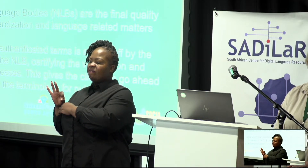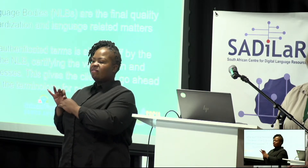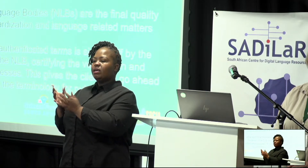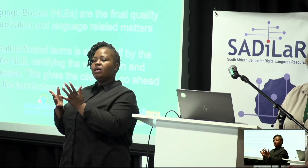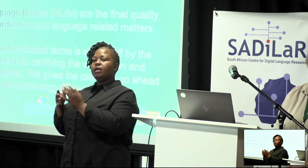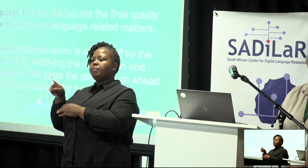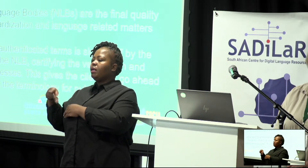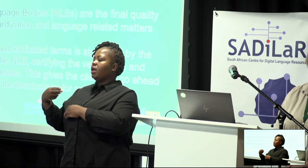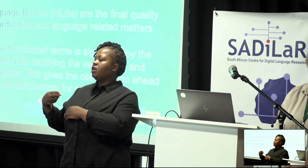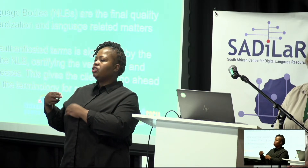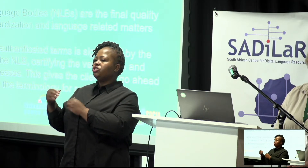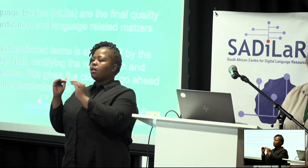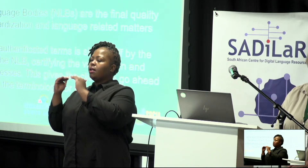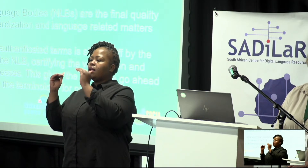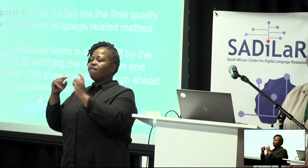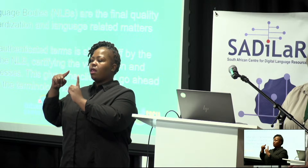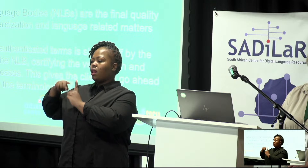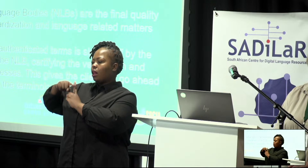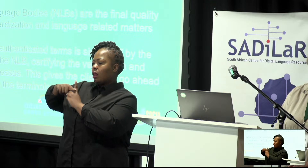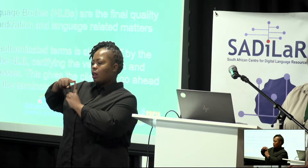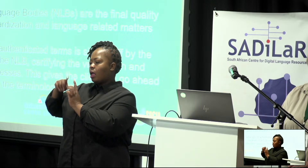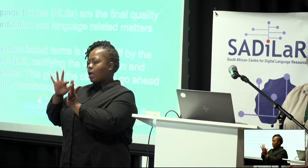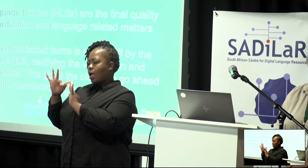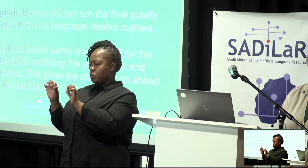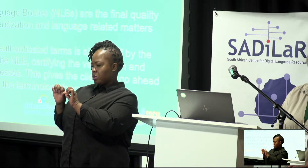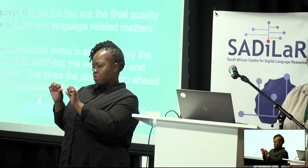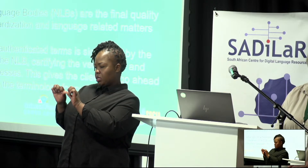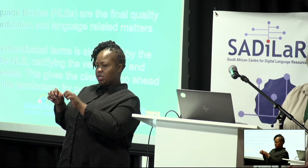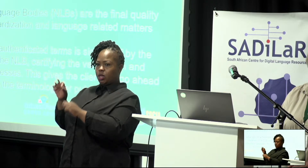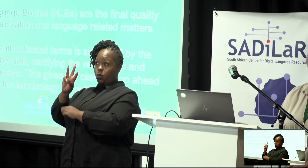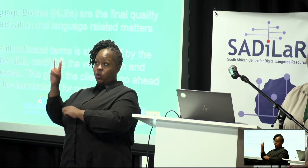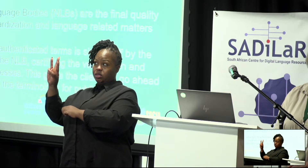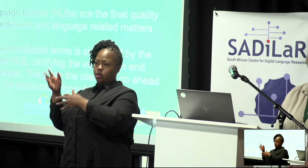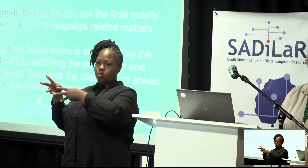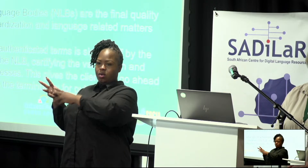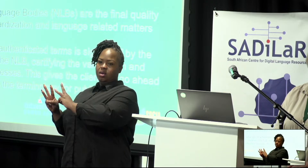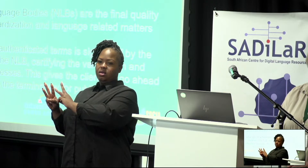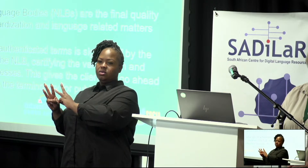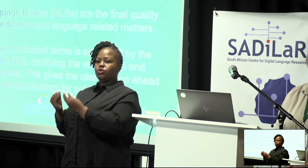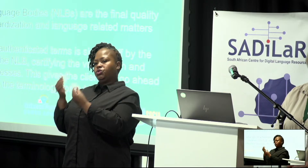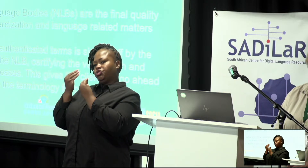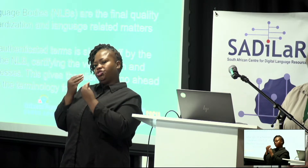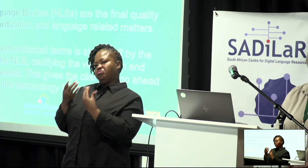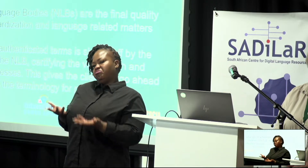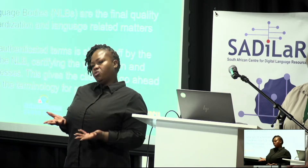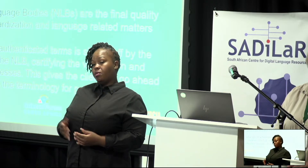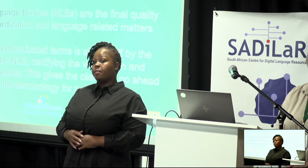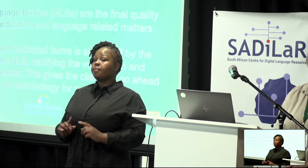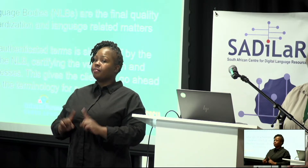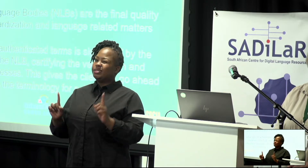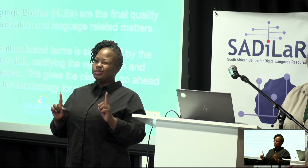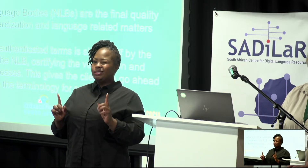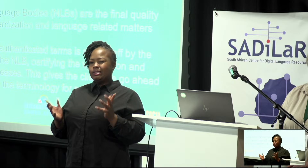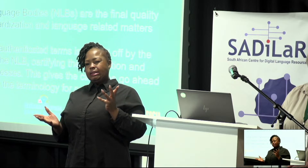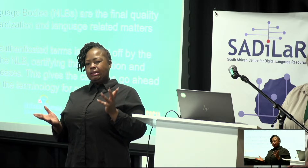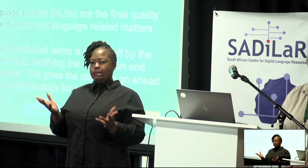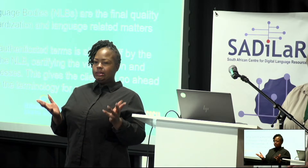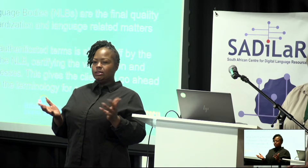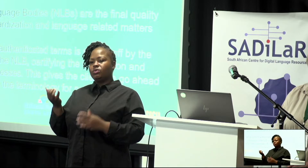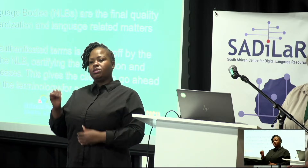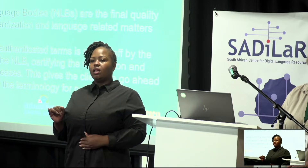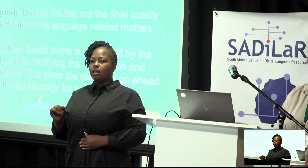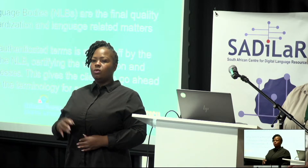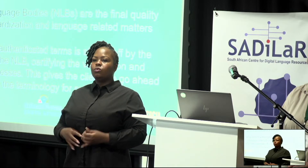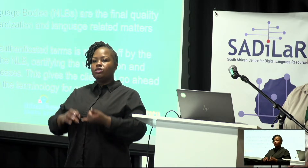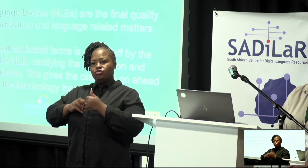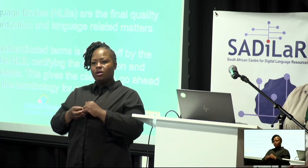the pH level and anything like that, that the Western science is teaching us this is the way to go. But we're still very